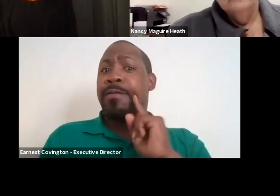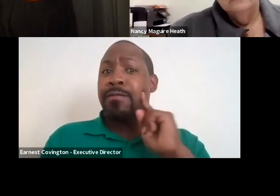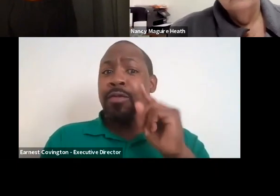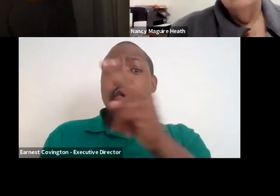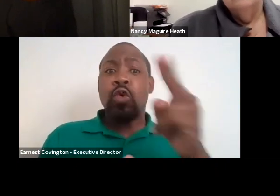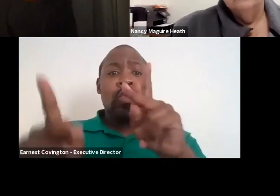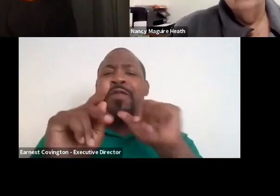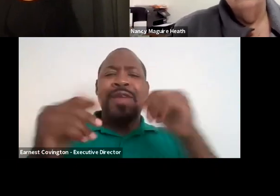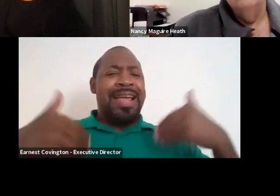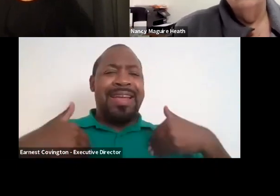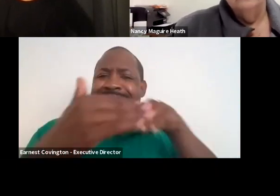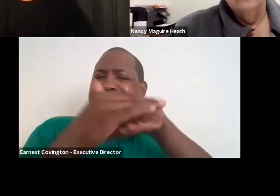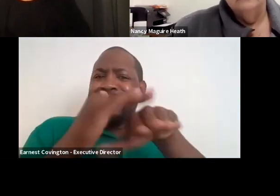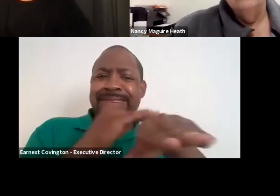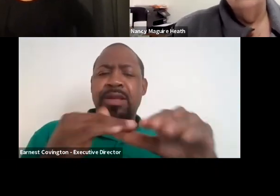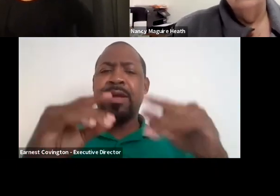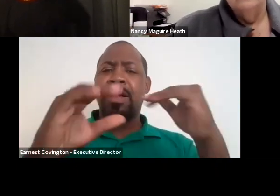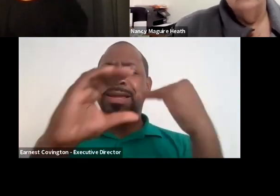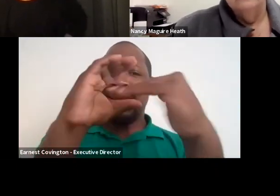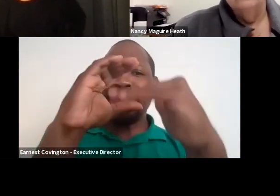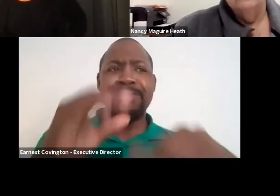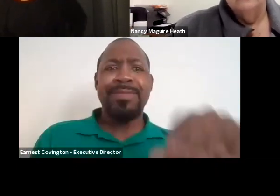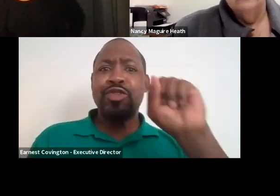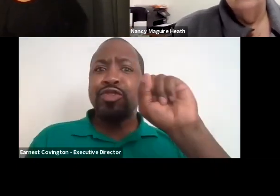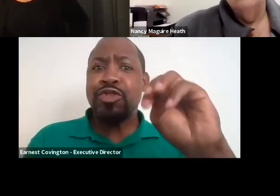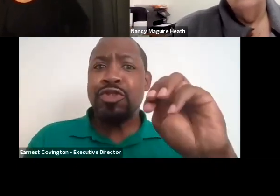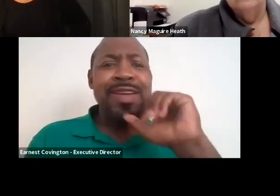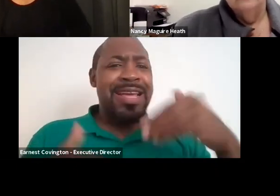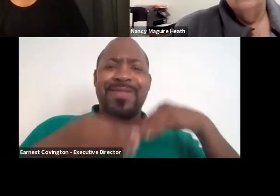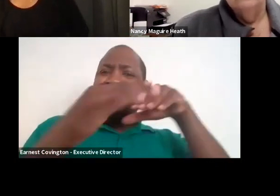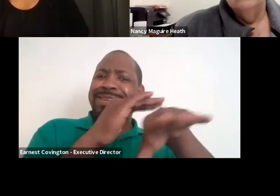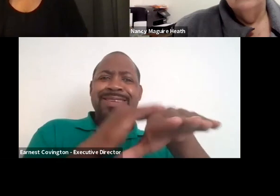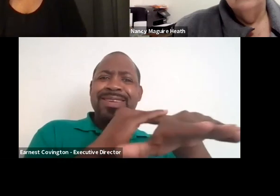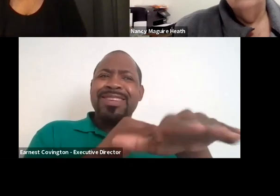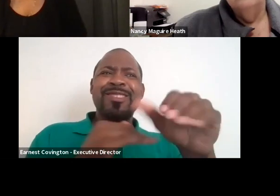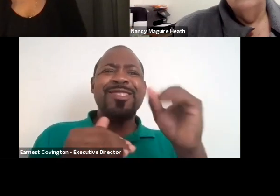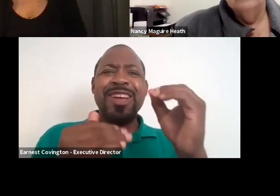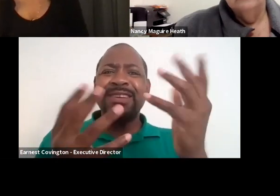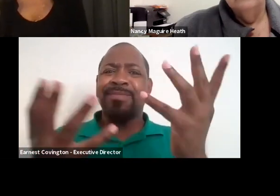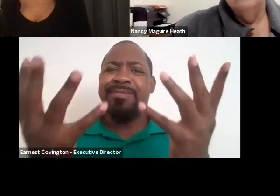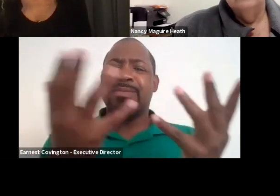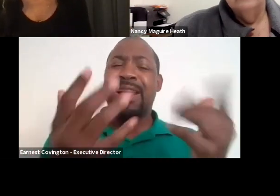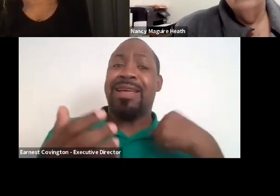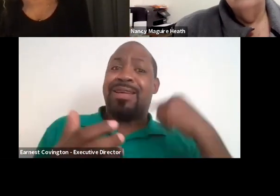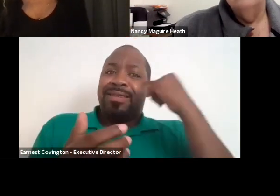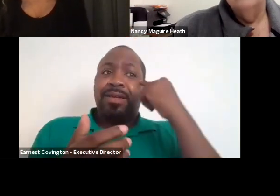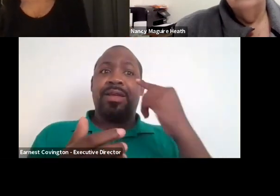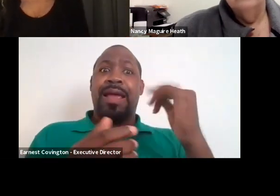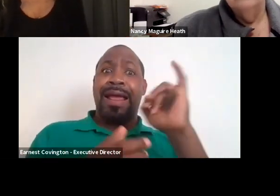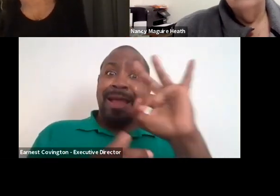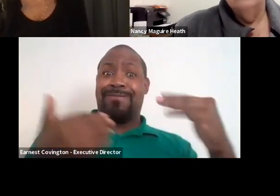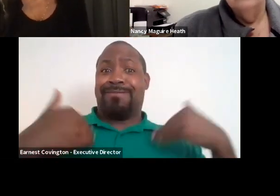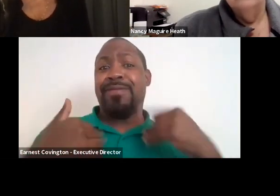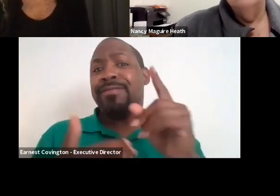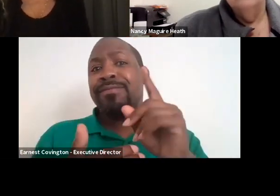education. And it feels to me like deaf and hard of hearing people who have not had access to emails, to social media, they're